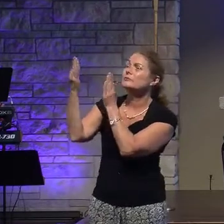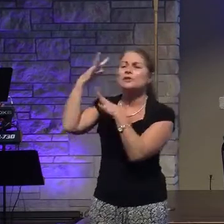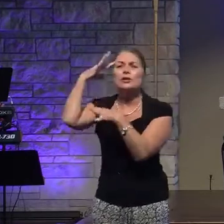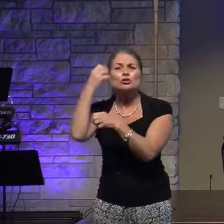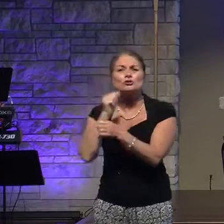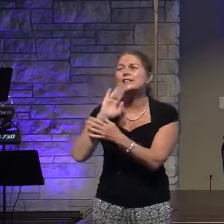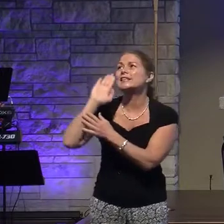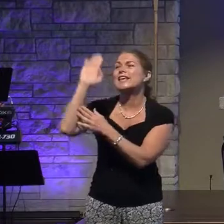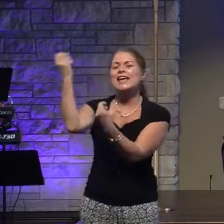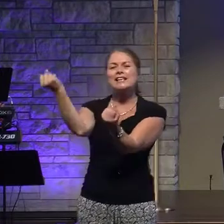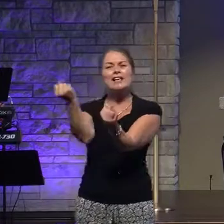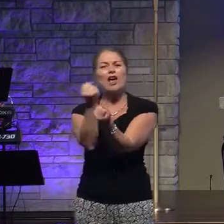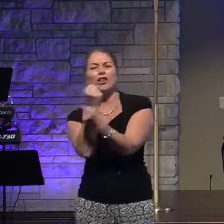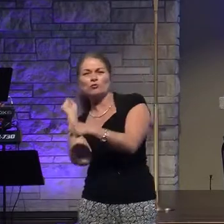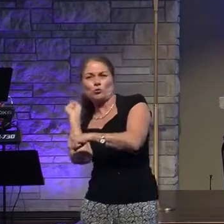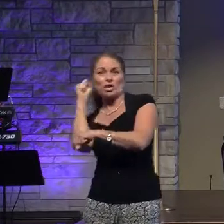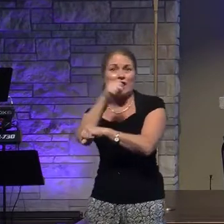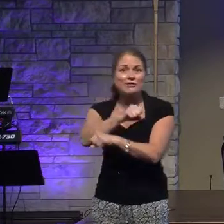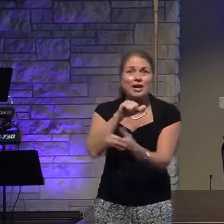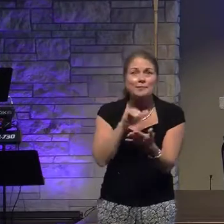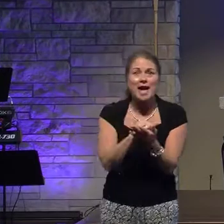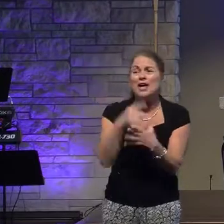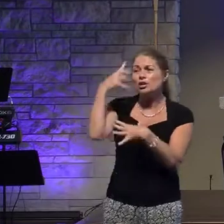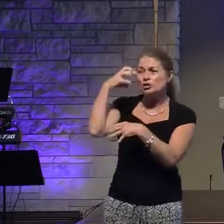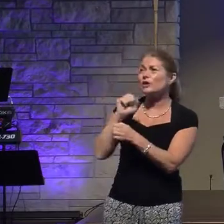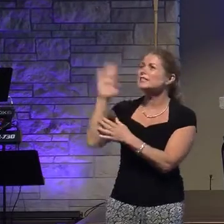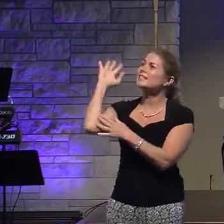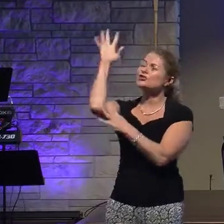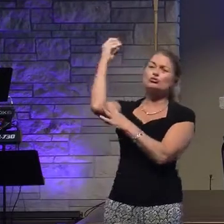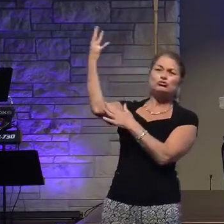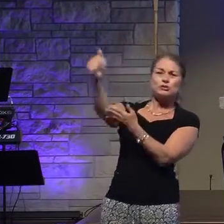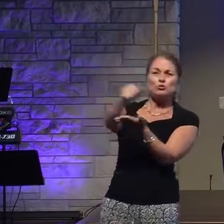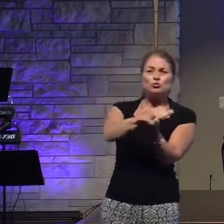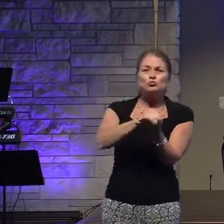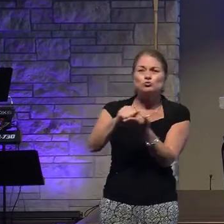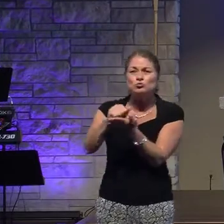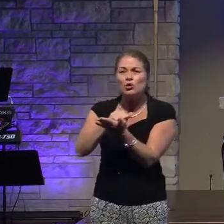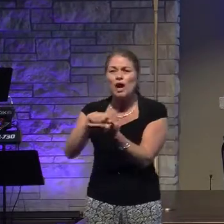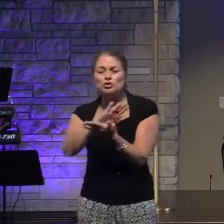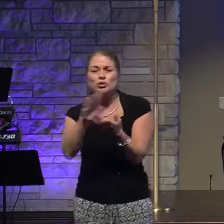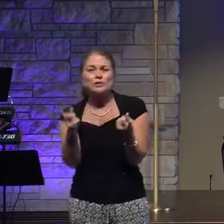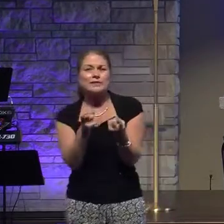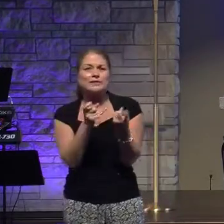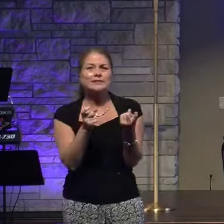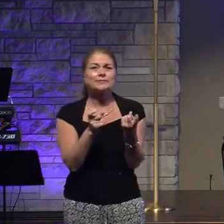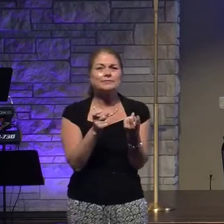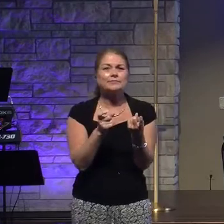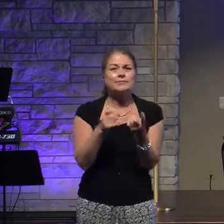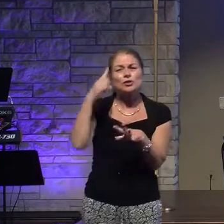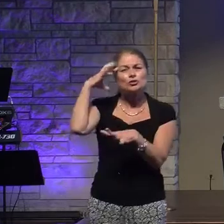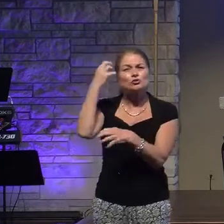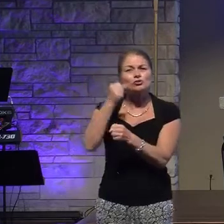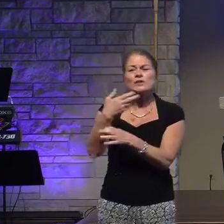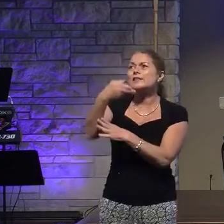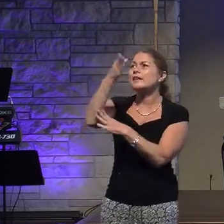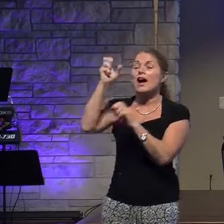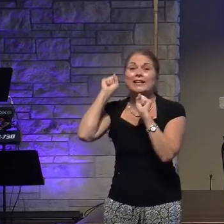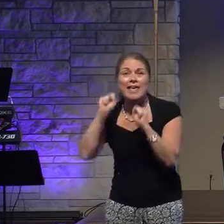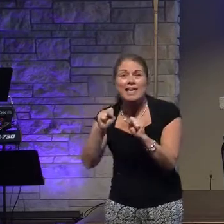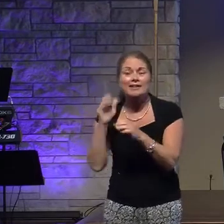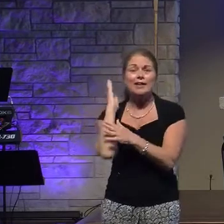that his love will overcome that, to trust that his grace will wash that away, to trust that God can and